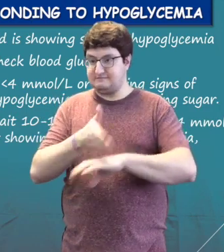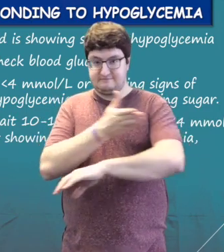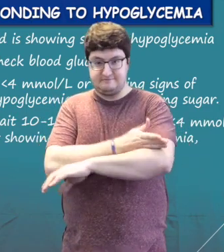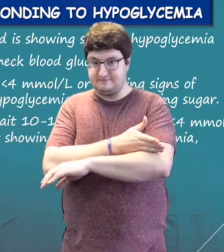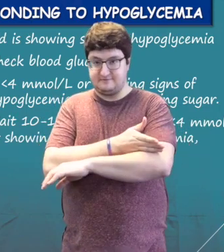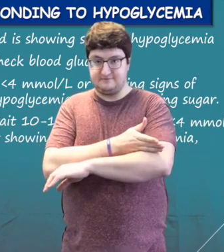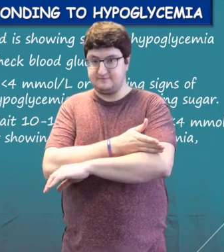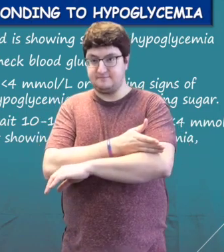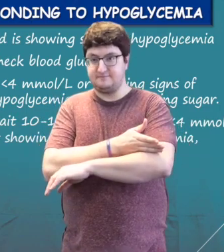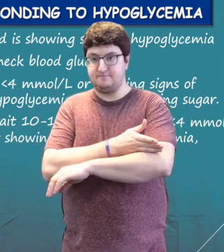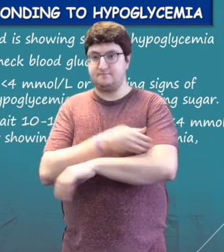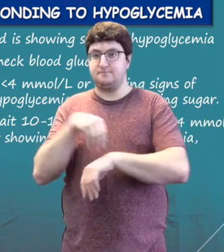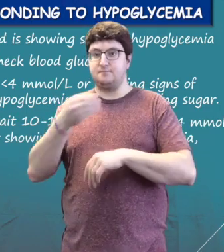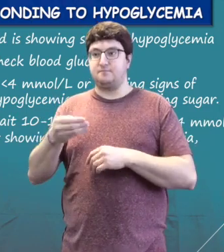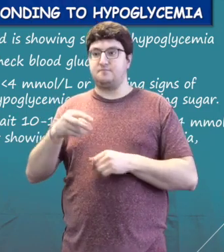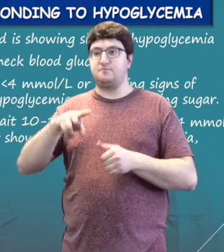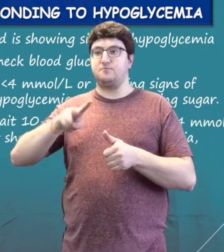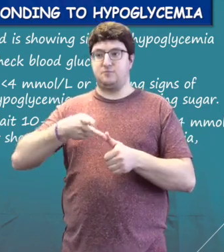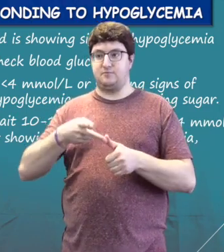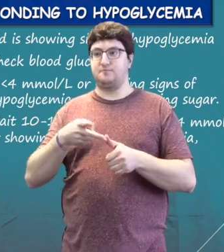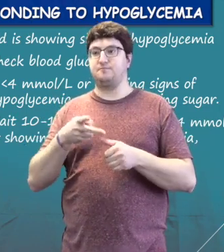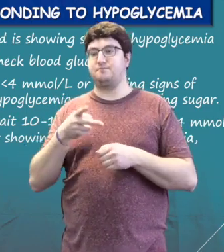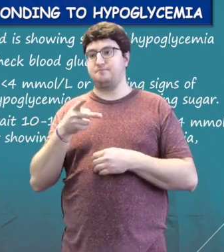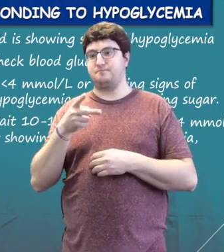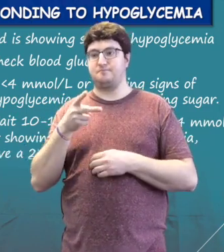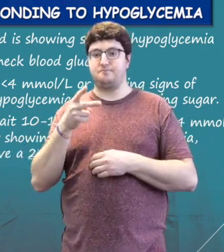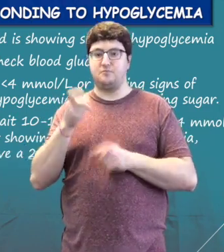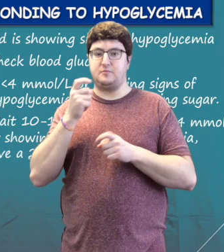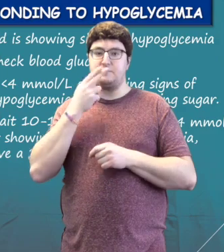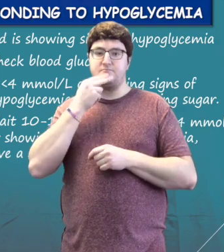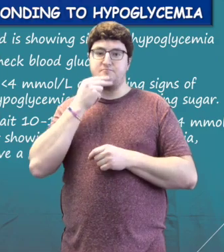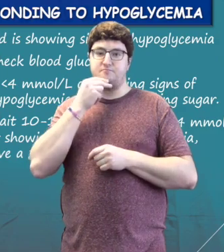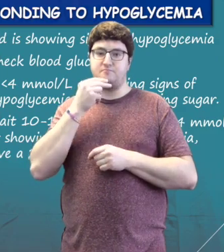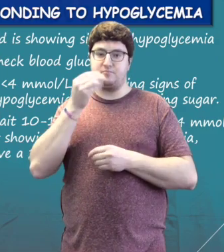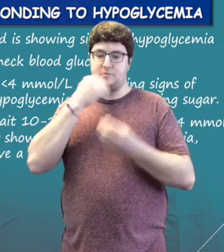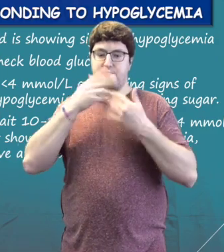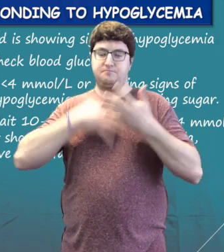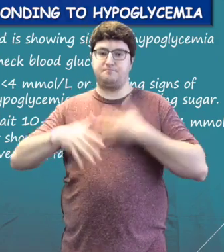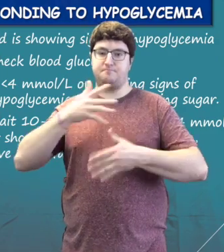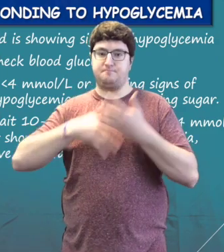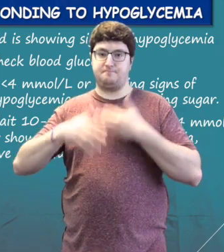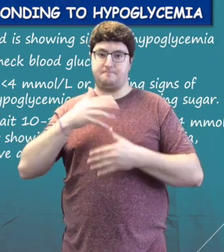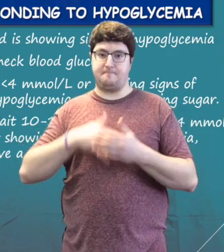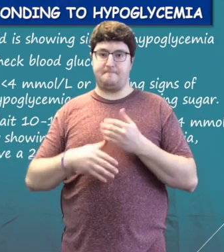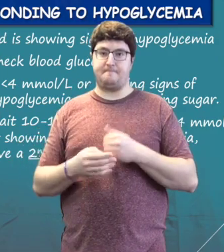still showing signs of hypoglycemia, have the child eat a second fast-acting sugar.